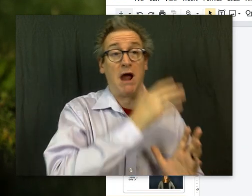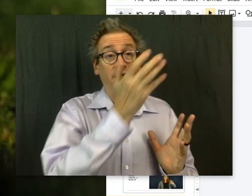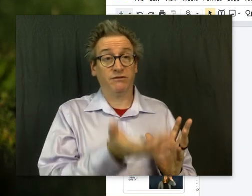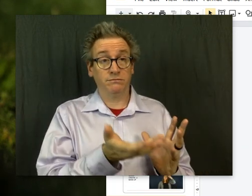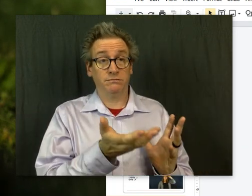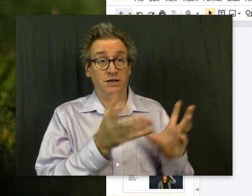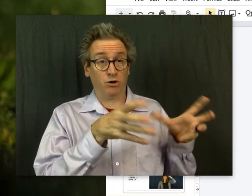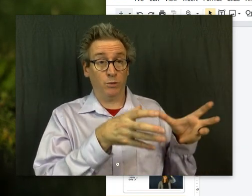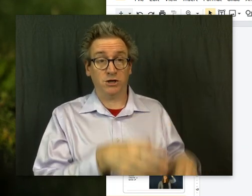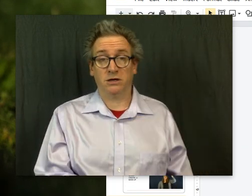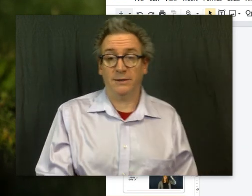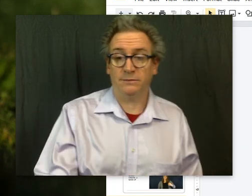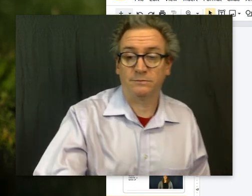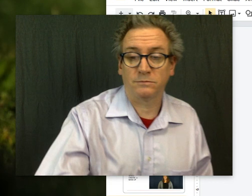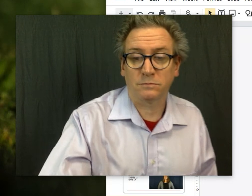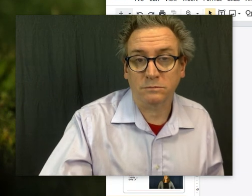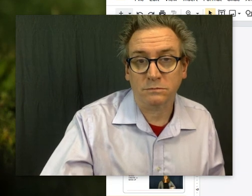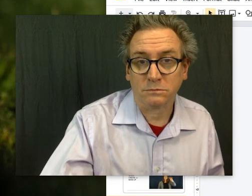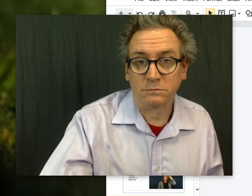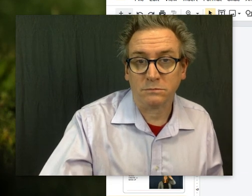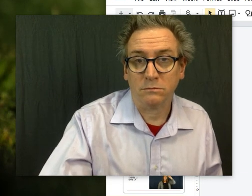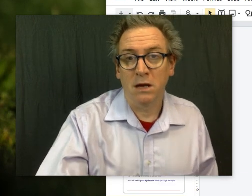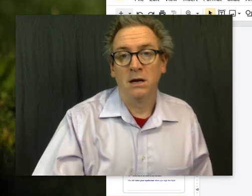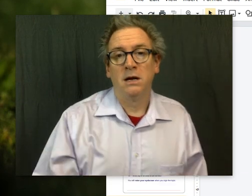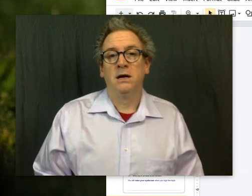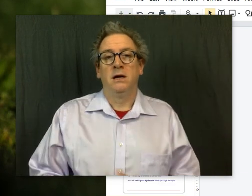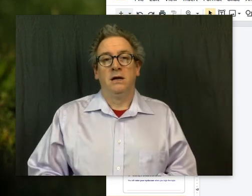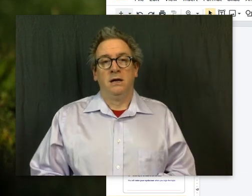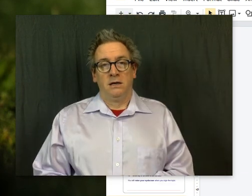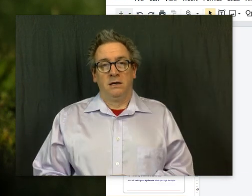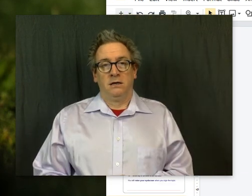They arrived. They're who we're talking about.